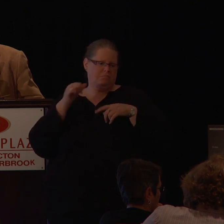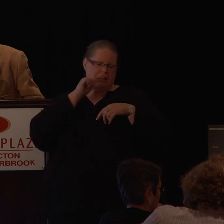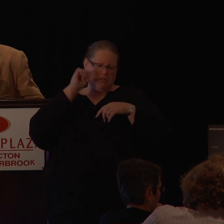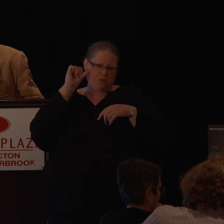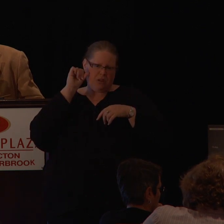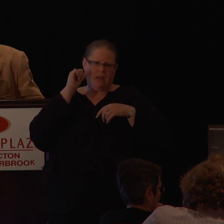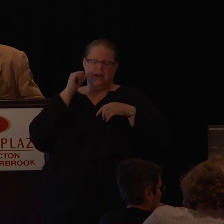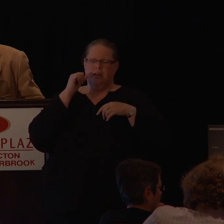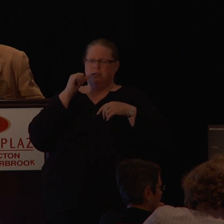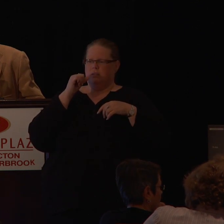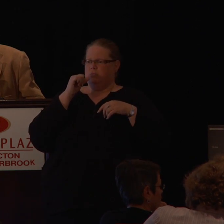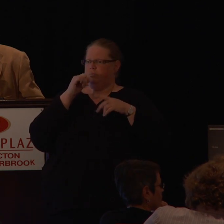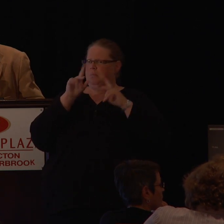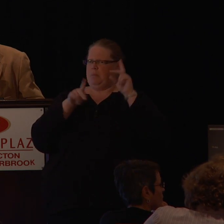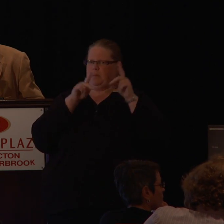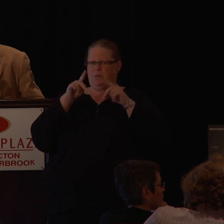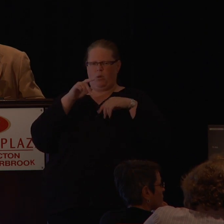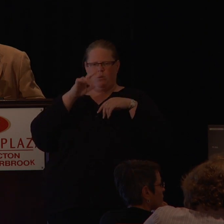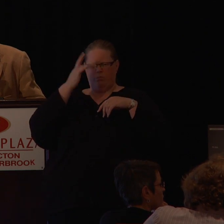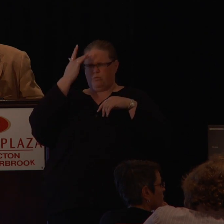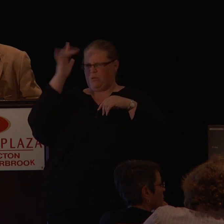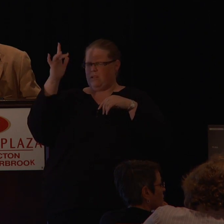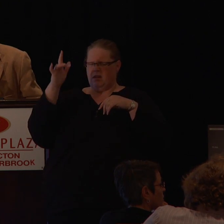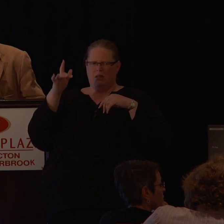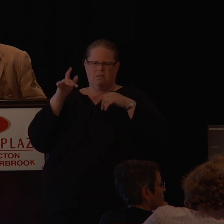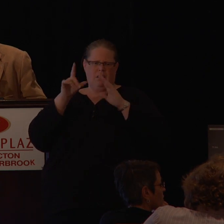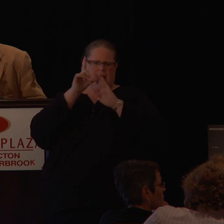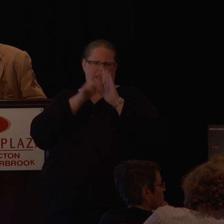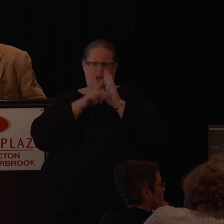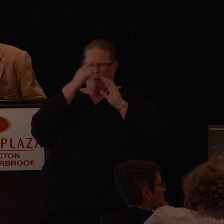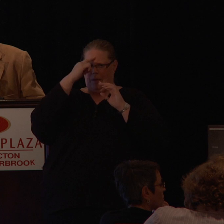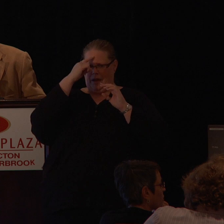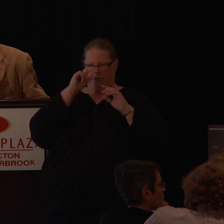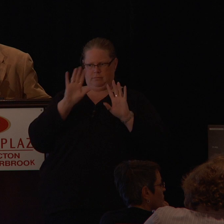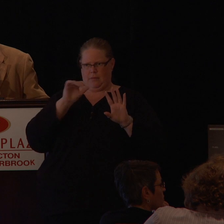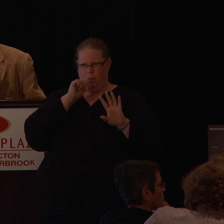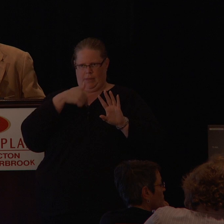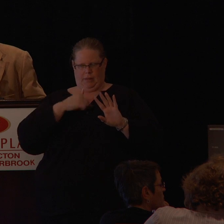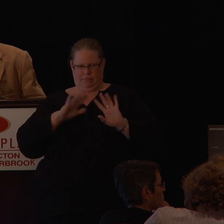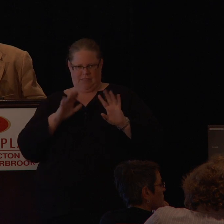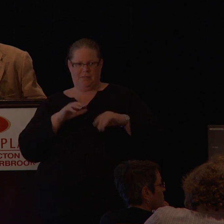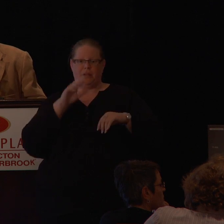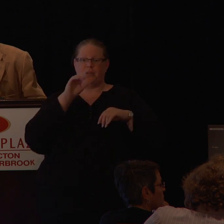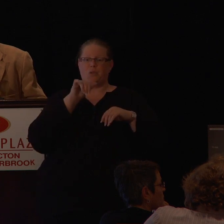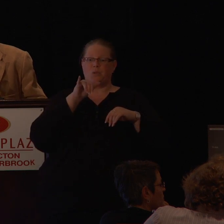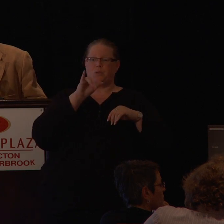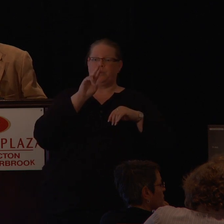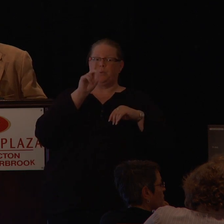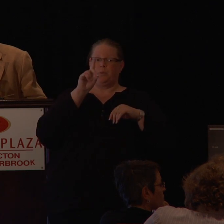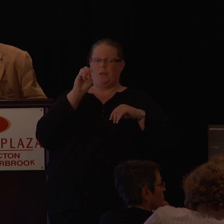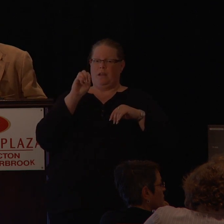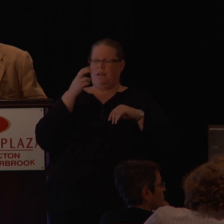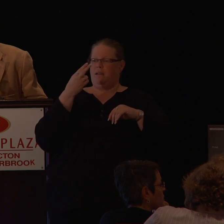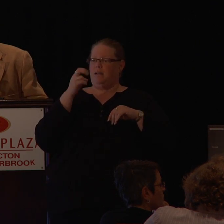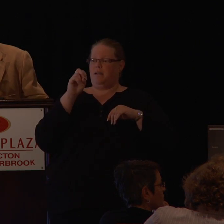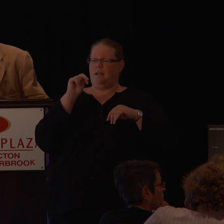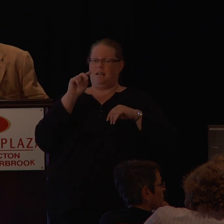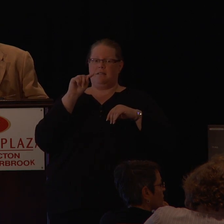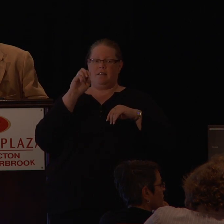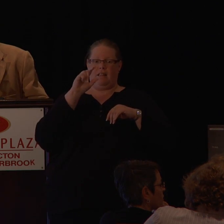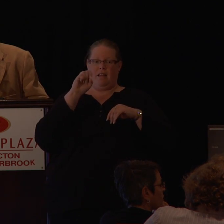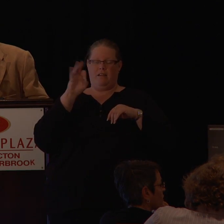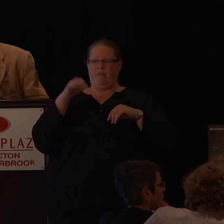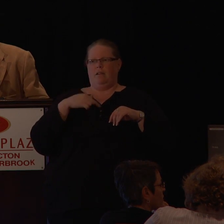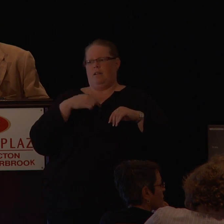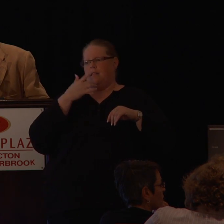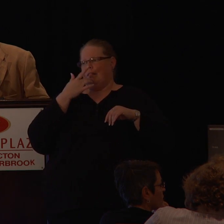days, of which mine is not one of them. But people like Uday Hentelef, who I had the privilege to finally meet